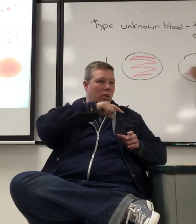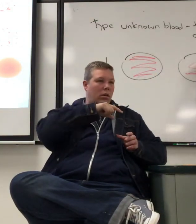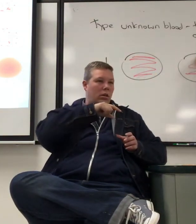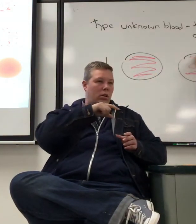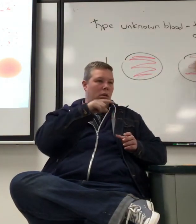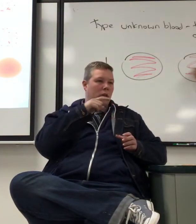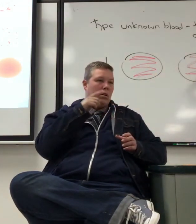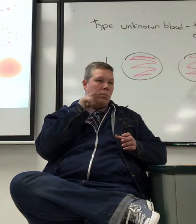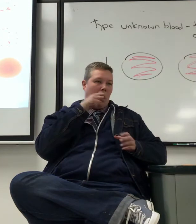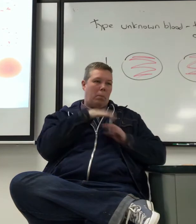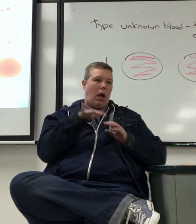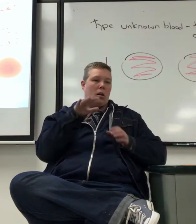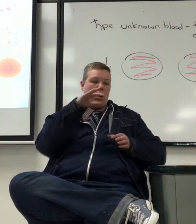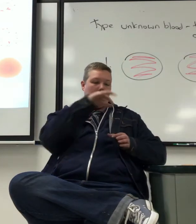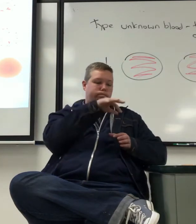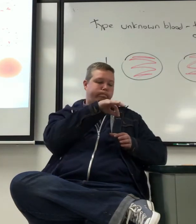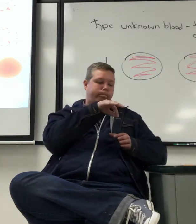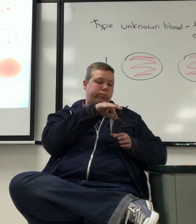well.